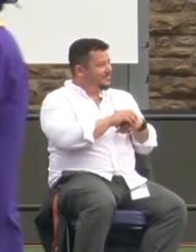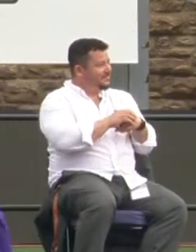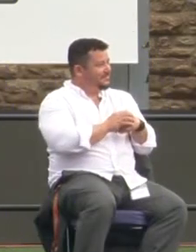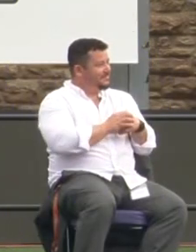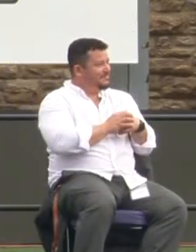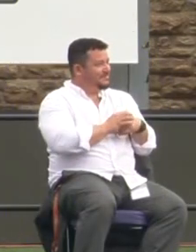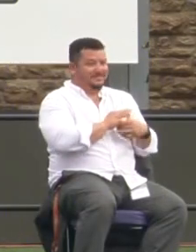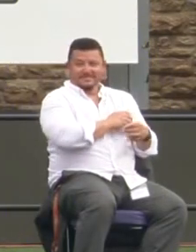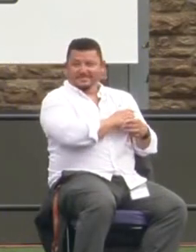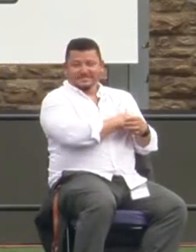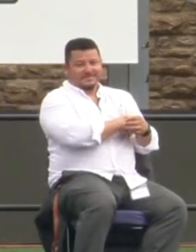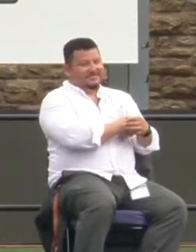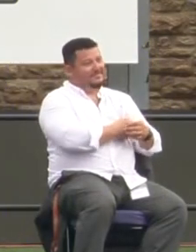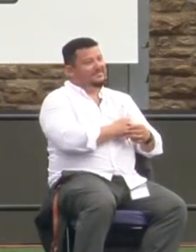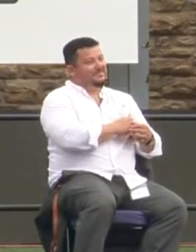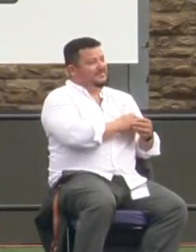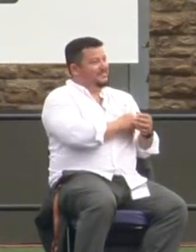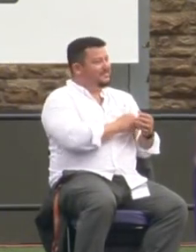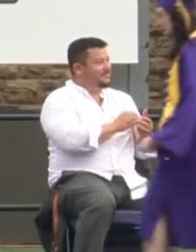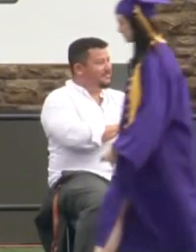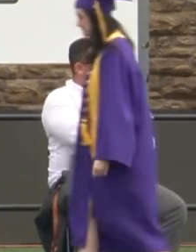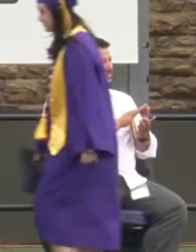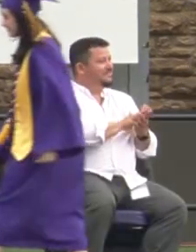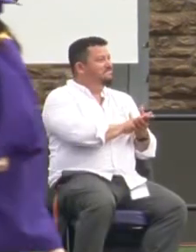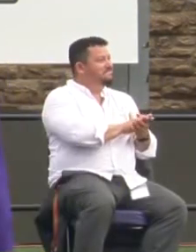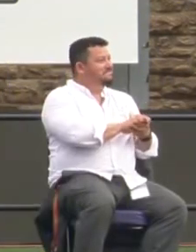Martha Anderson.